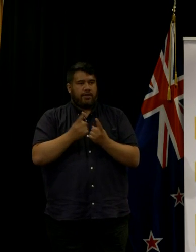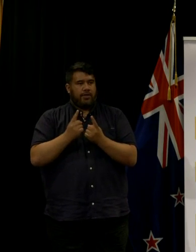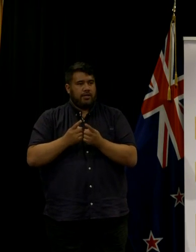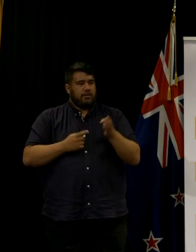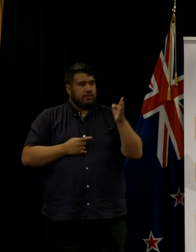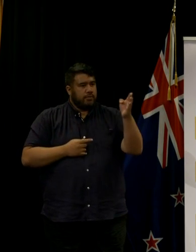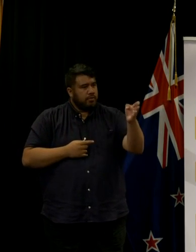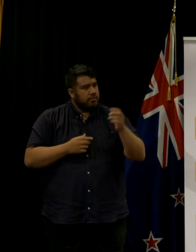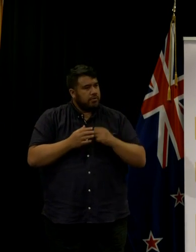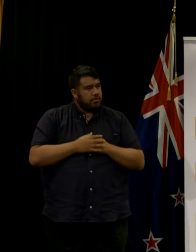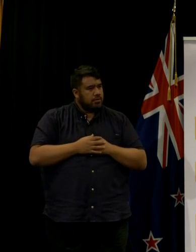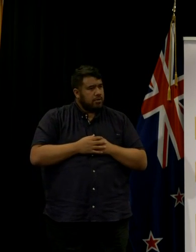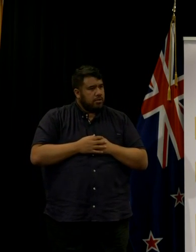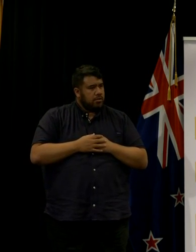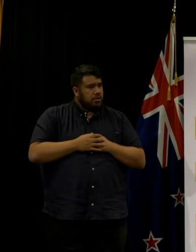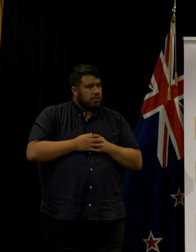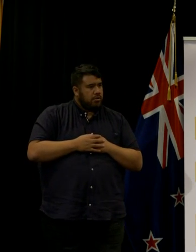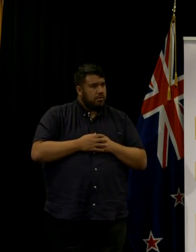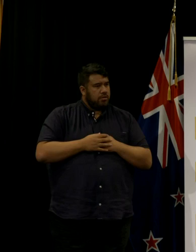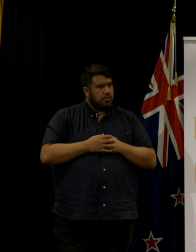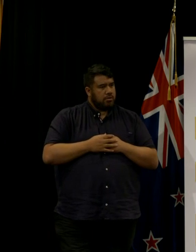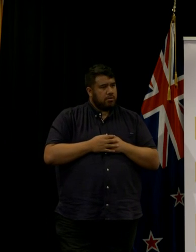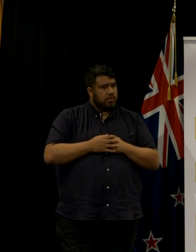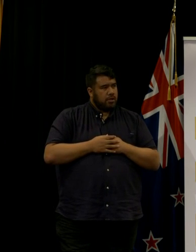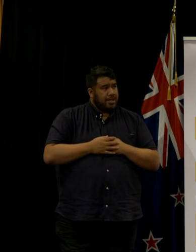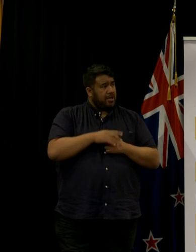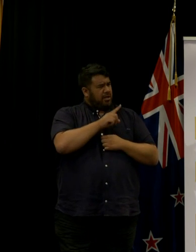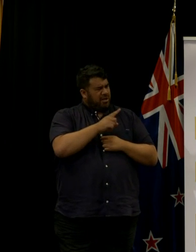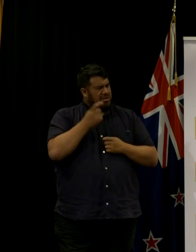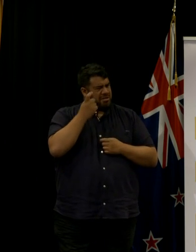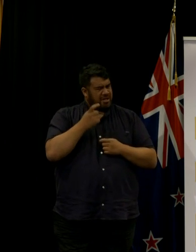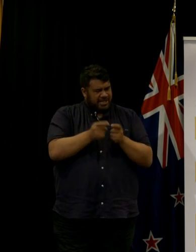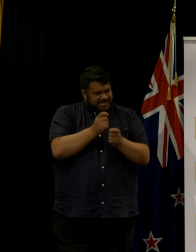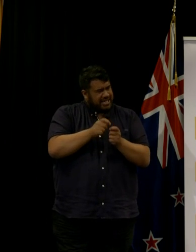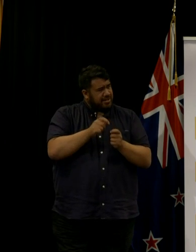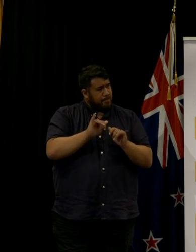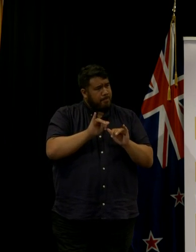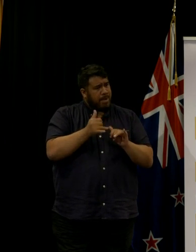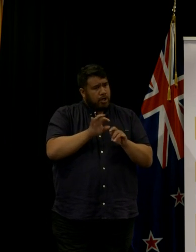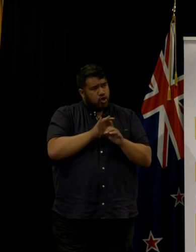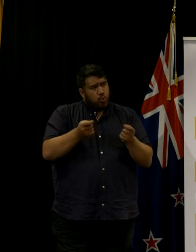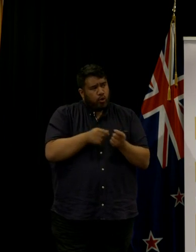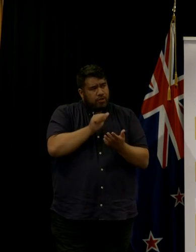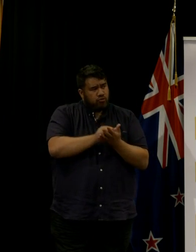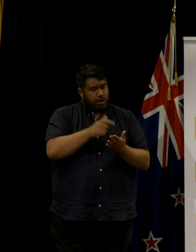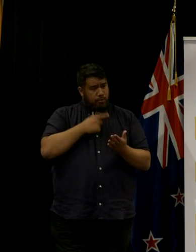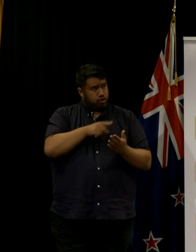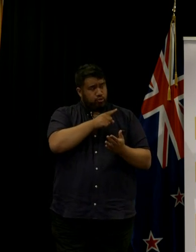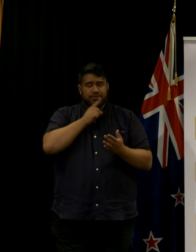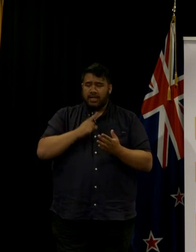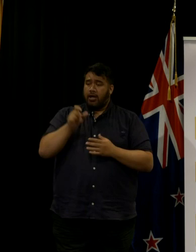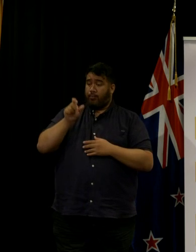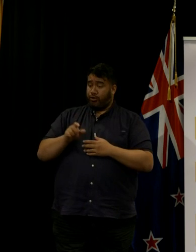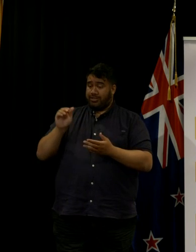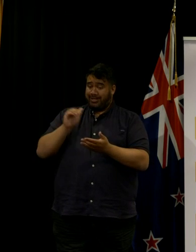testing numbers, that infers that there's a problem with the test if people are presenting negative, but then you're treating them with COVID anyway. Do you have a query over the